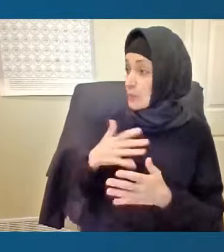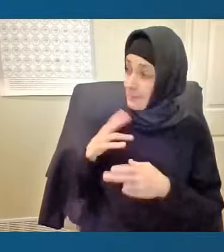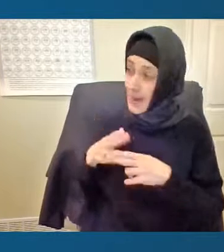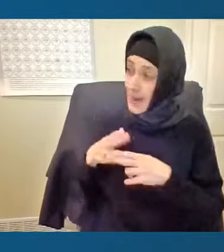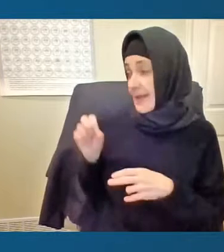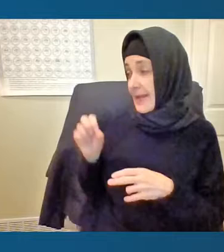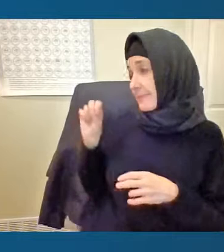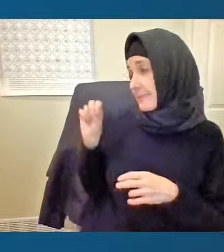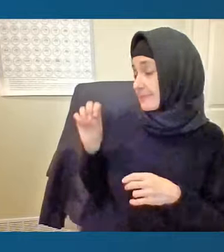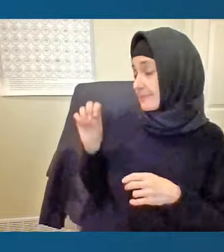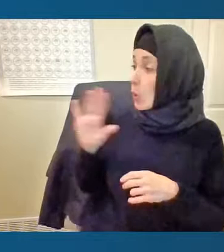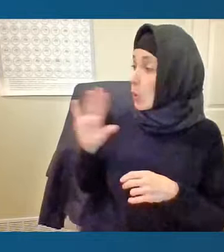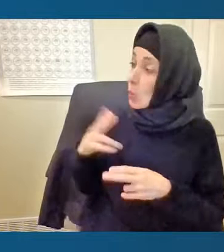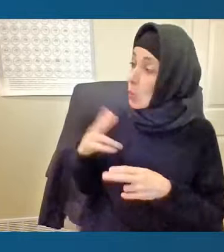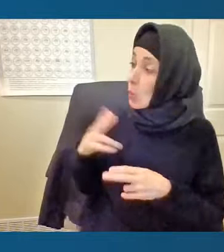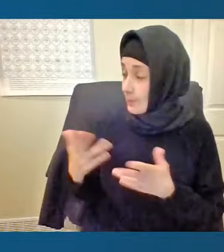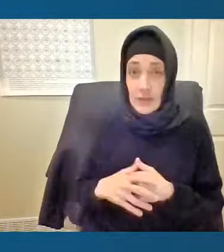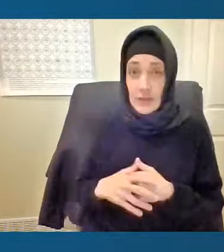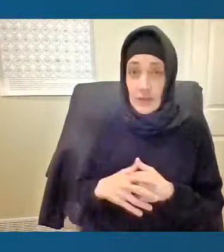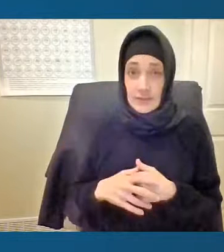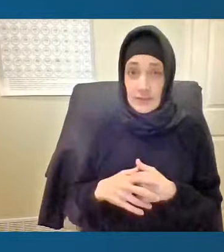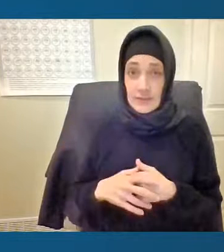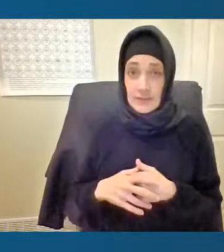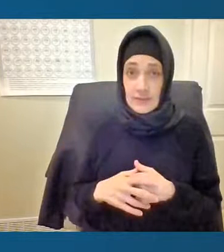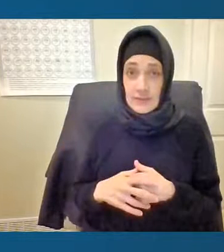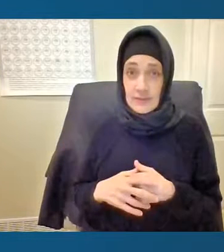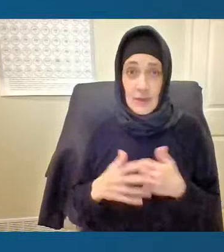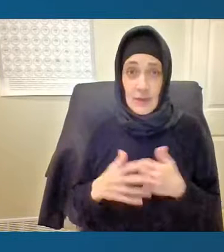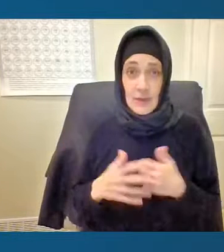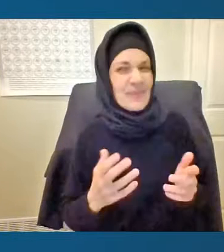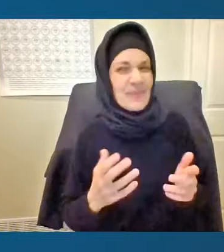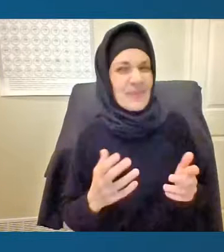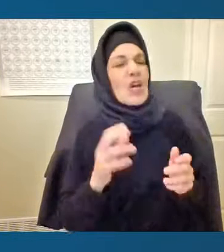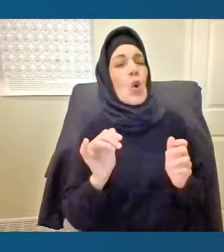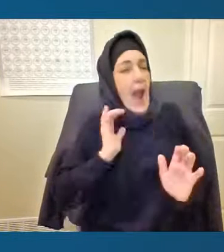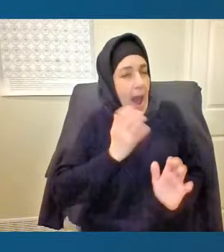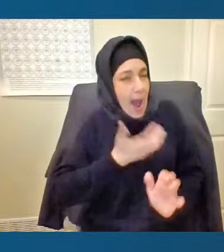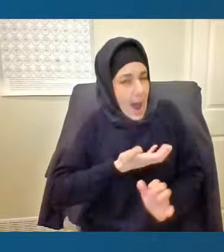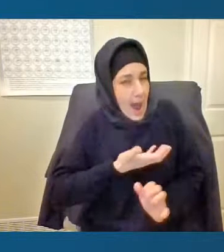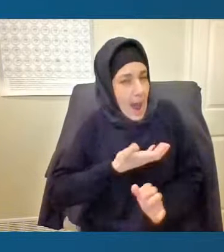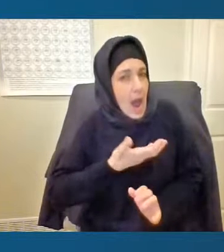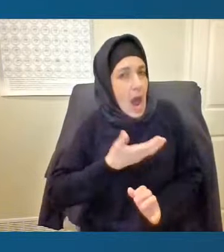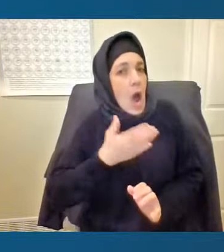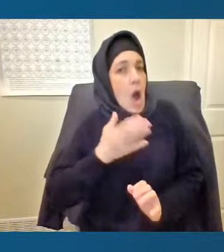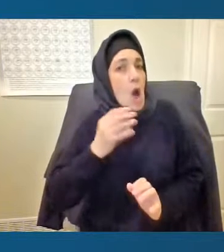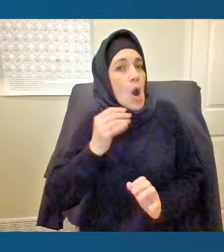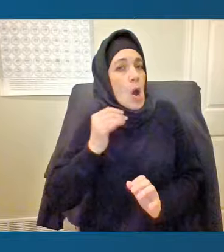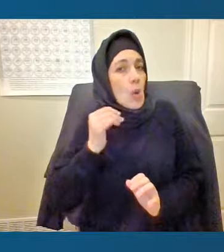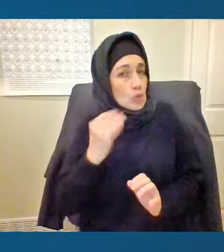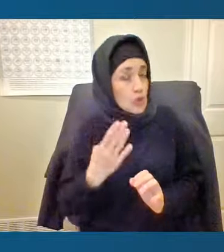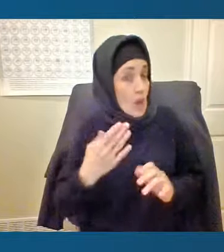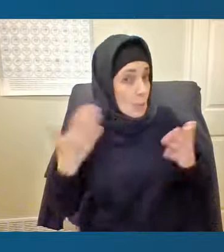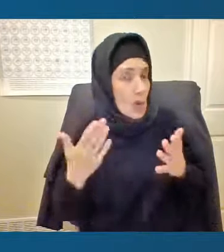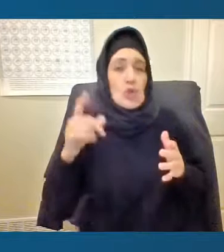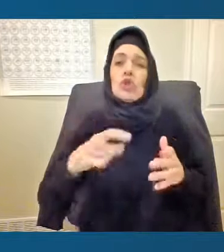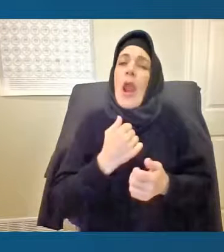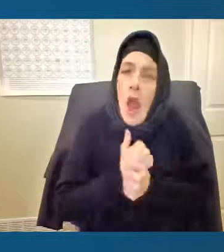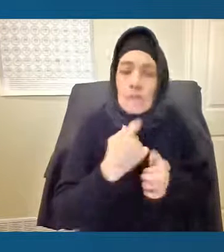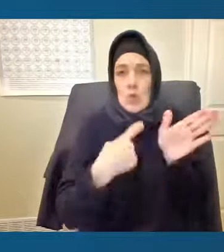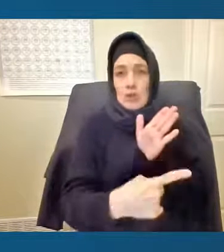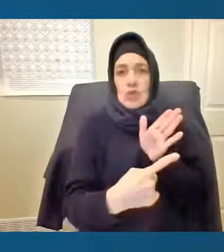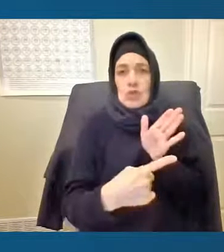nasiha, that's there. But our job is actually to love to be corrected because we love truth more than we love our